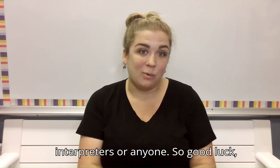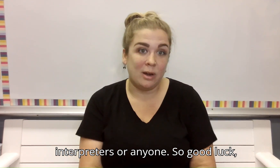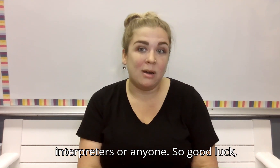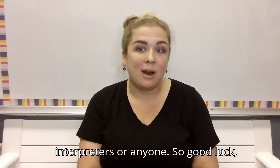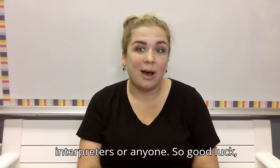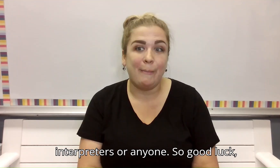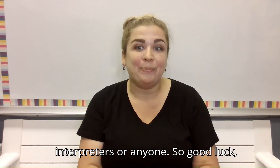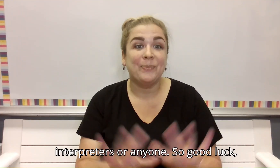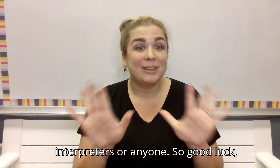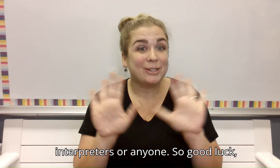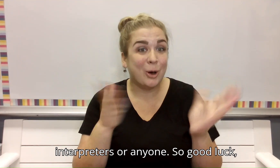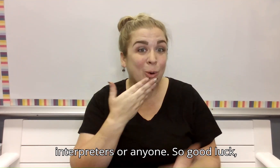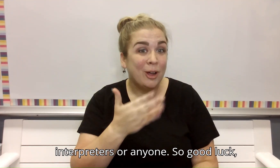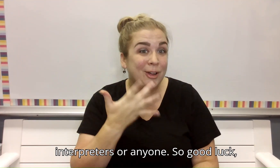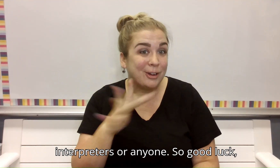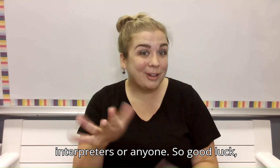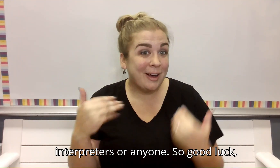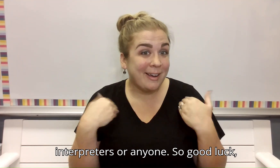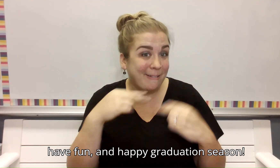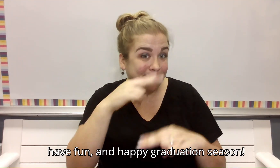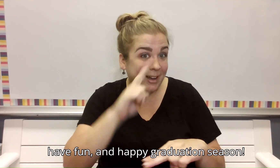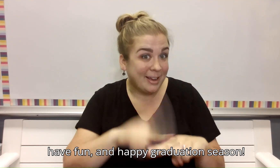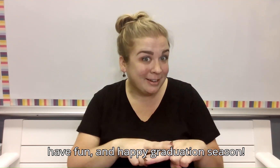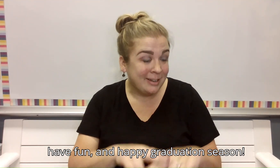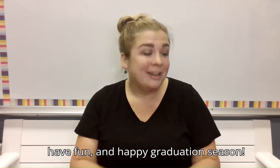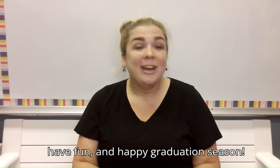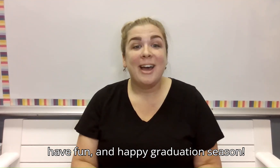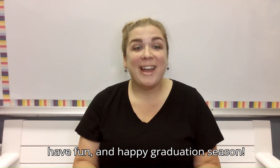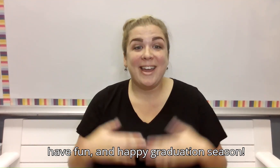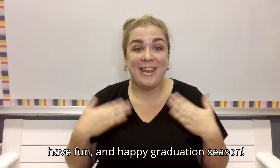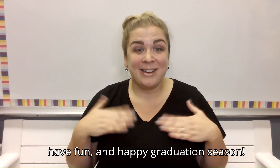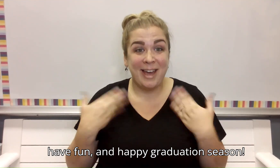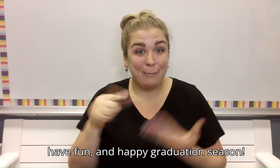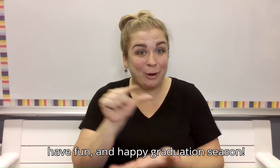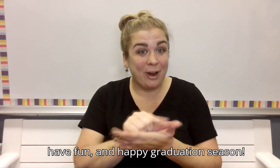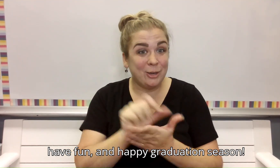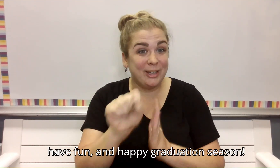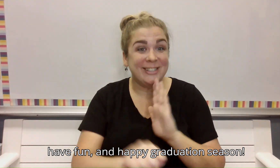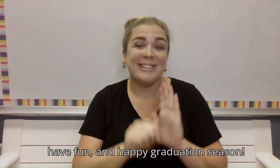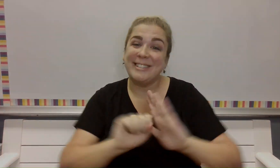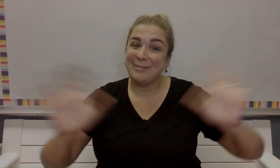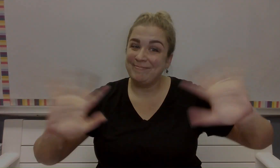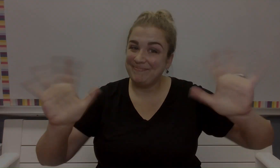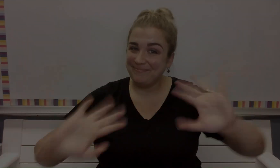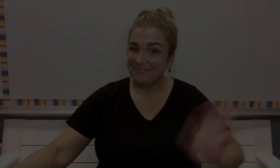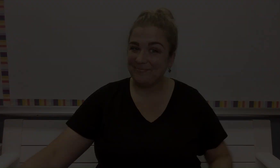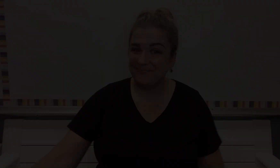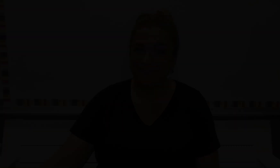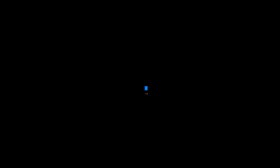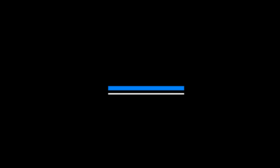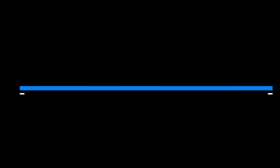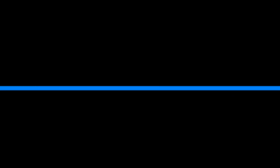anyone. So good luck, have fun, and happy graduation season.